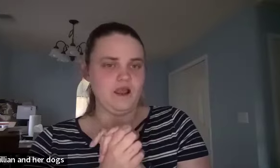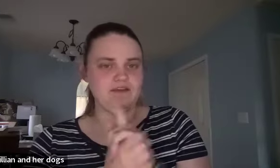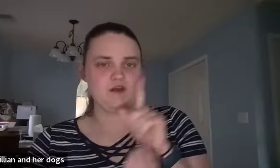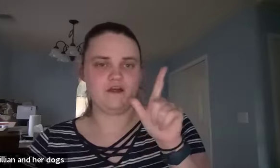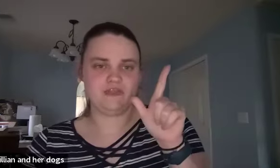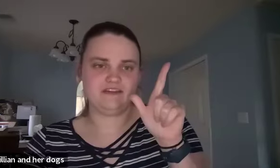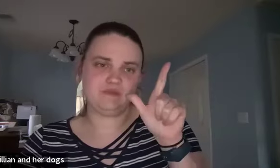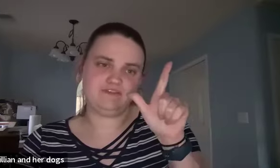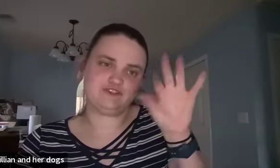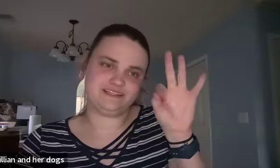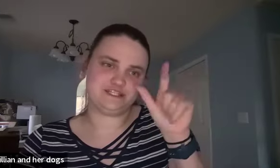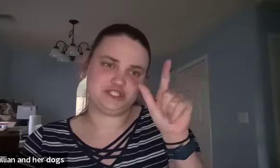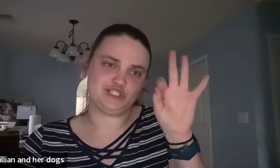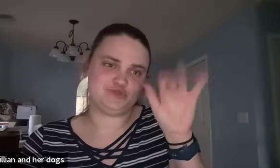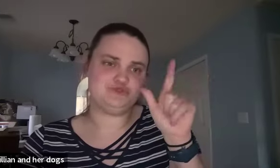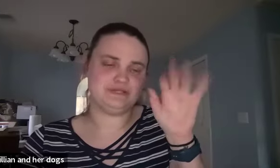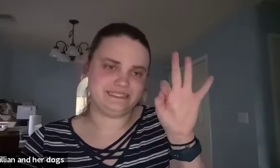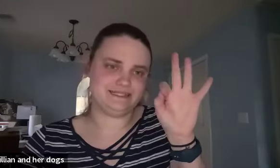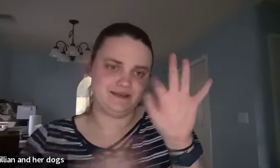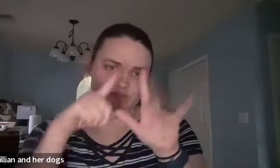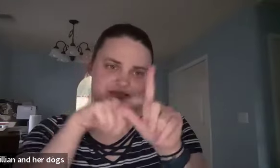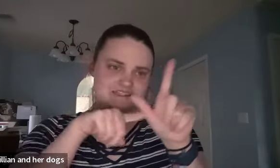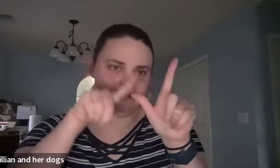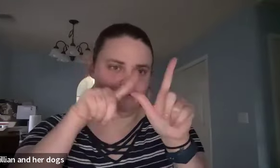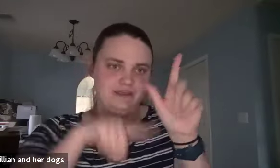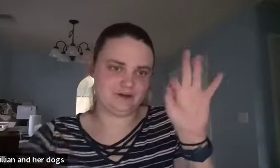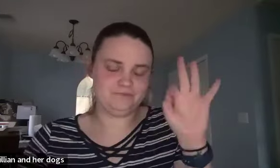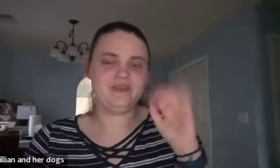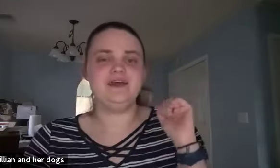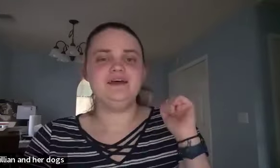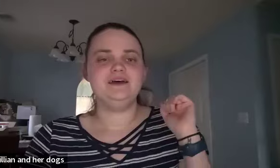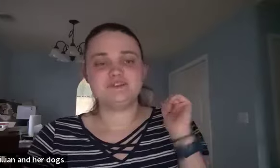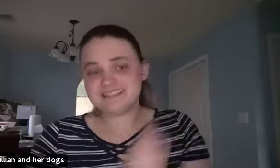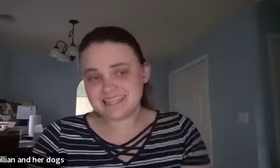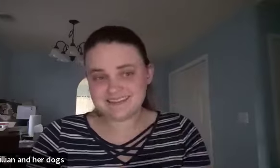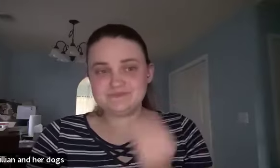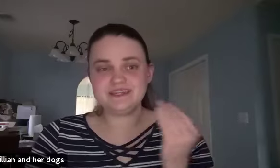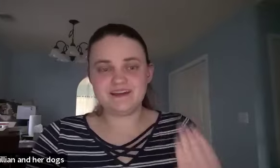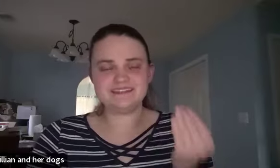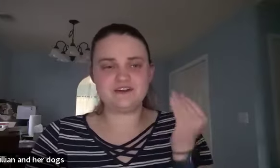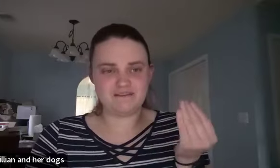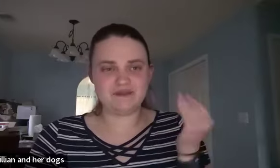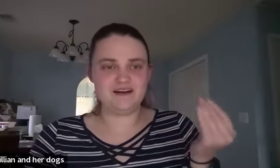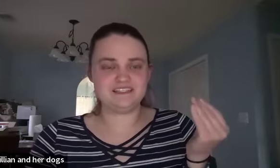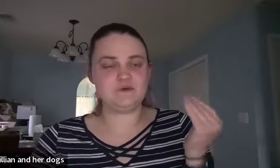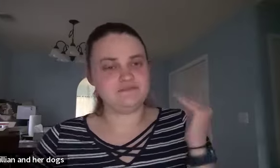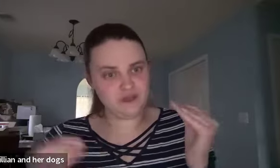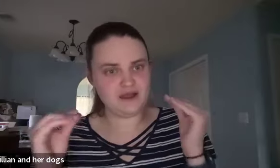more, I've caught that I've made the transition to 29 with my little L here. So I say this because there have been classes where I've